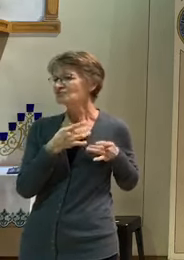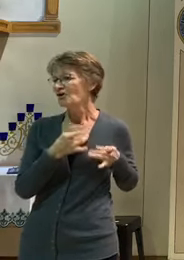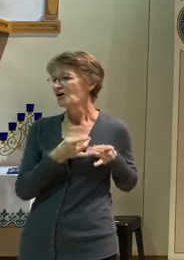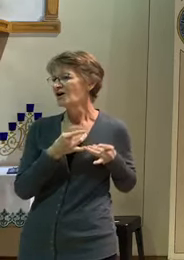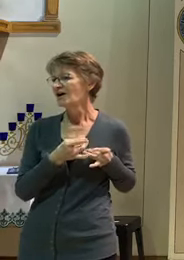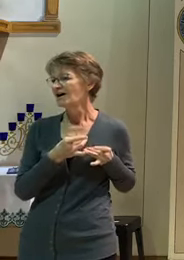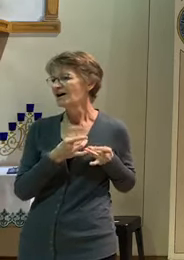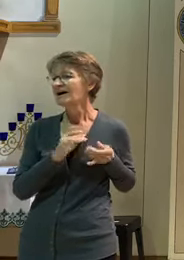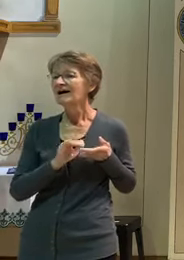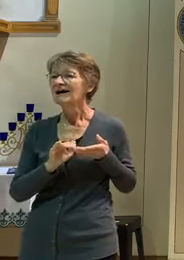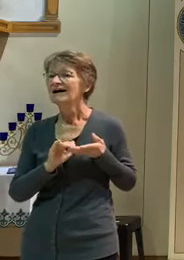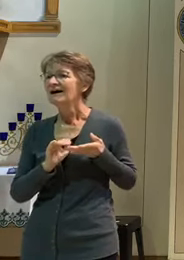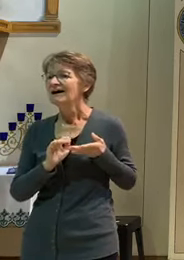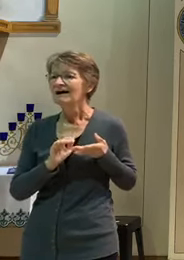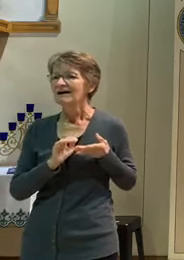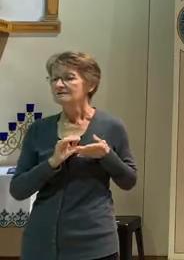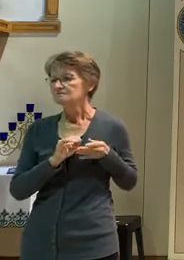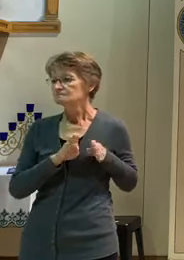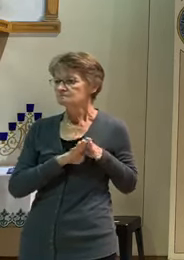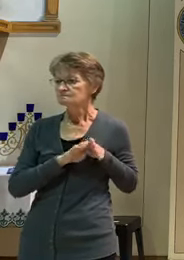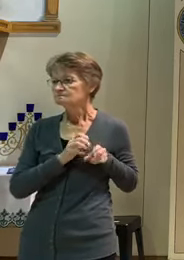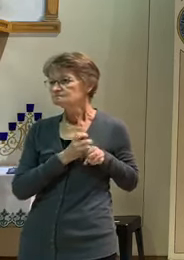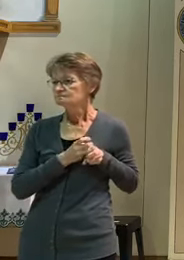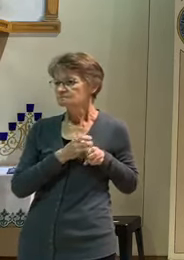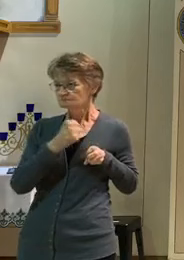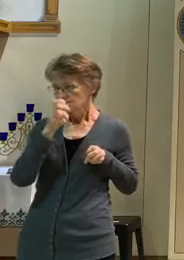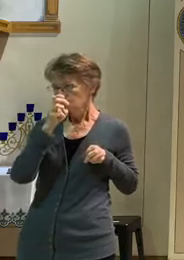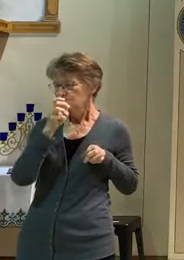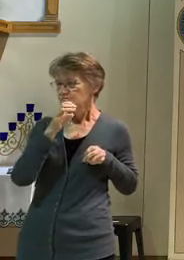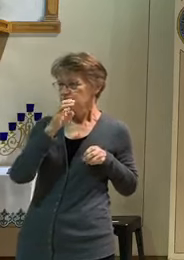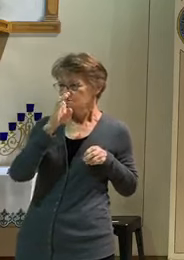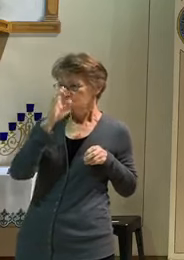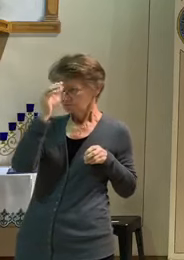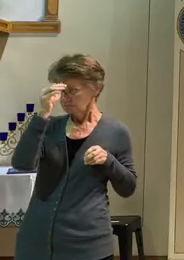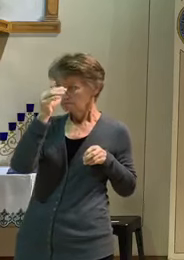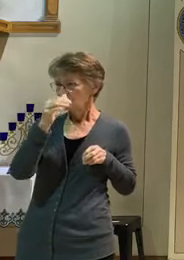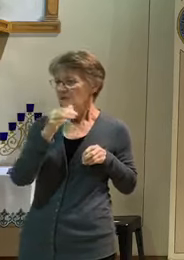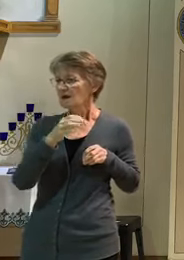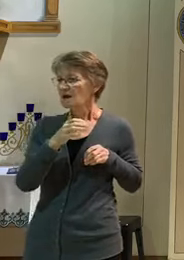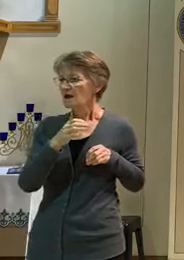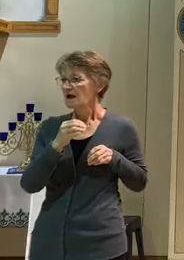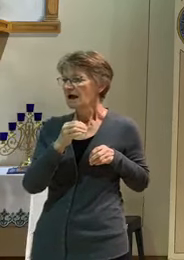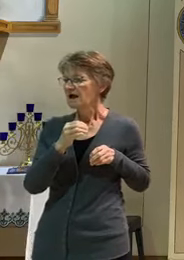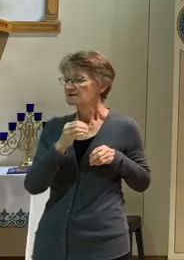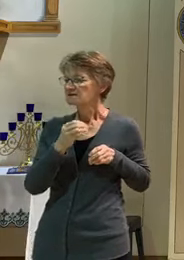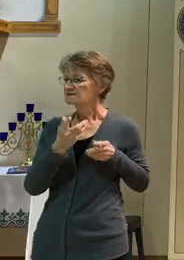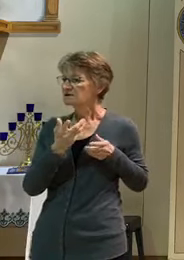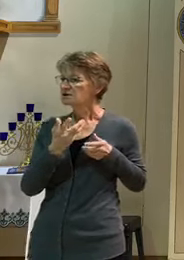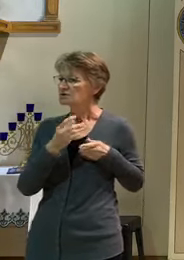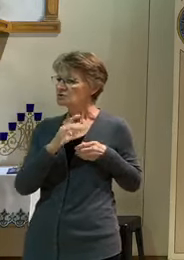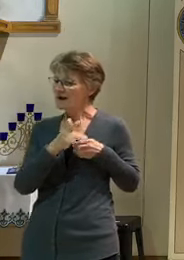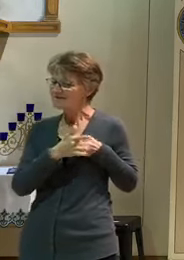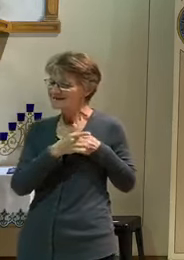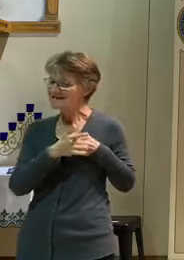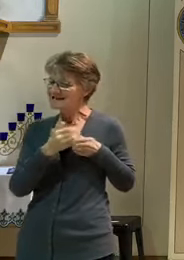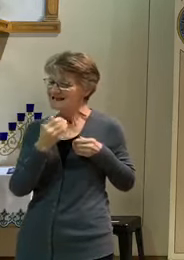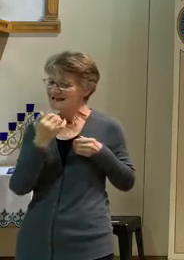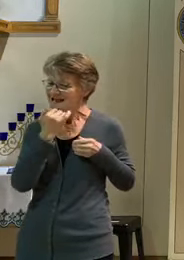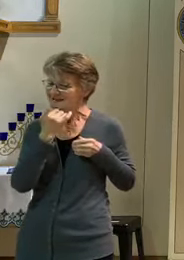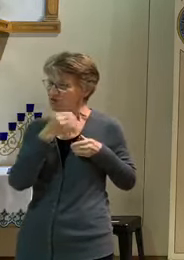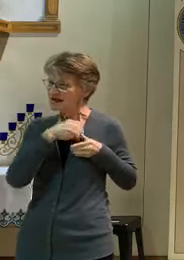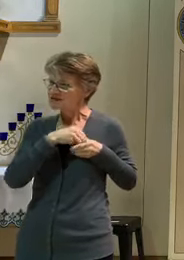Sirach really puts it so beautifully. It means that we can get eaten from the inside out. Do you know